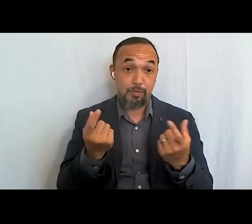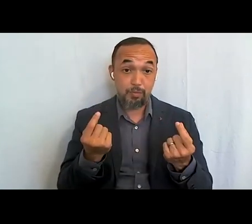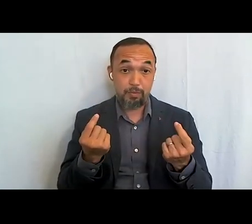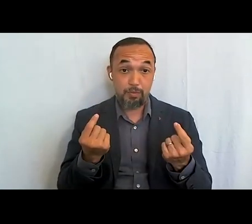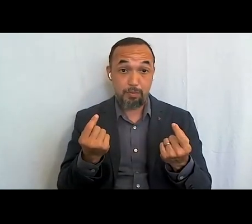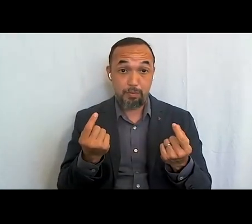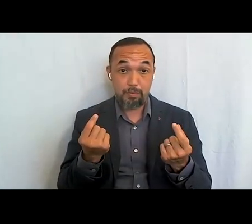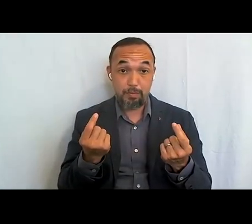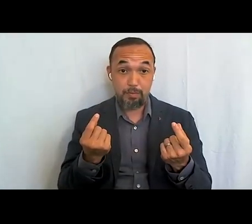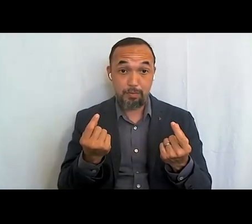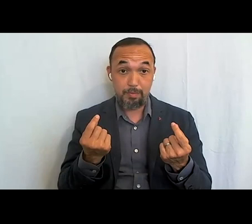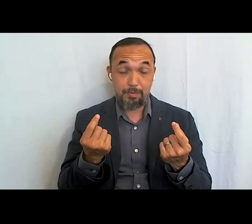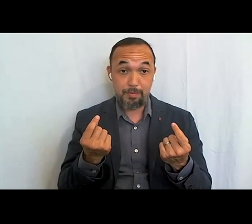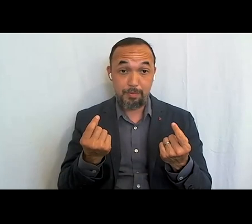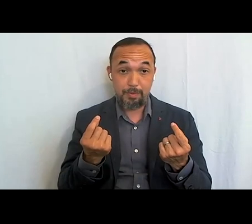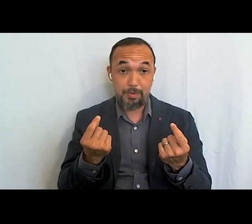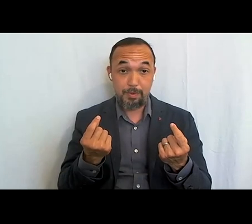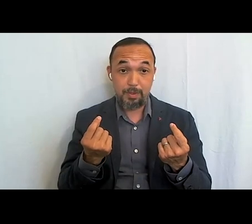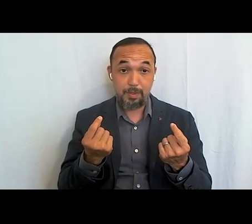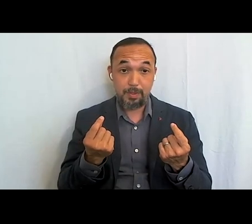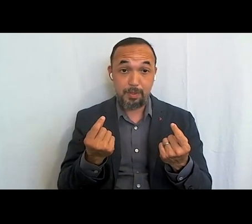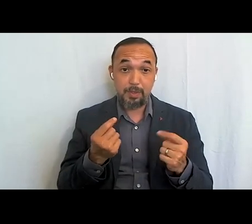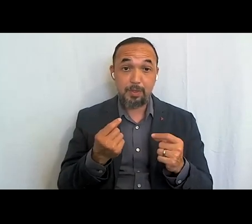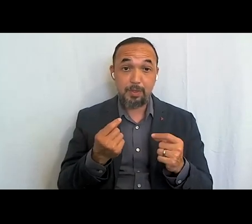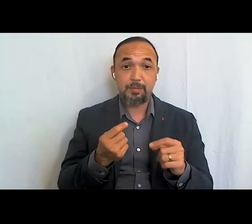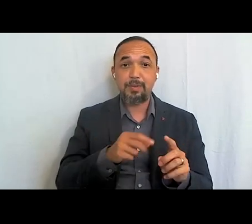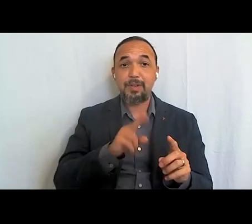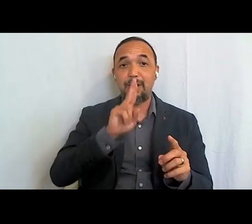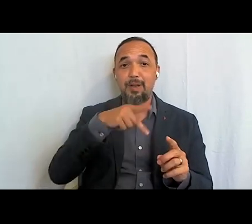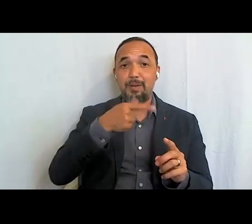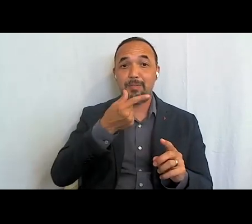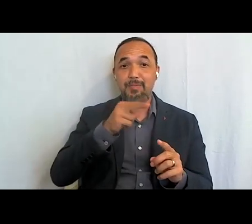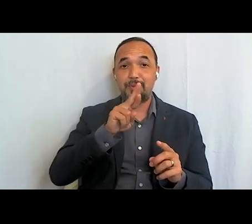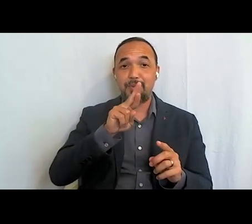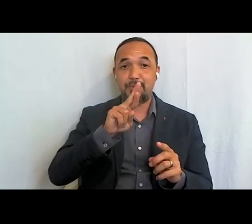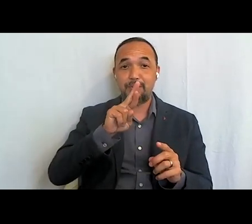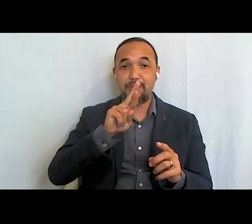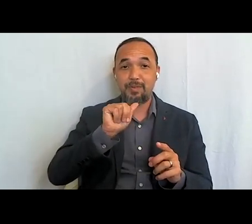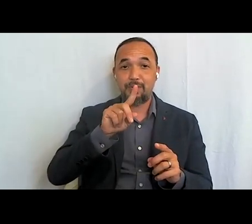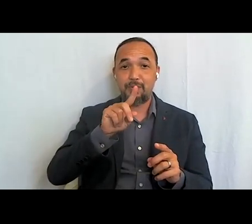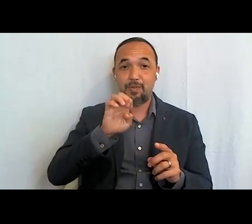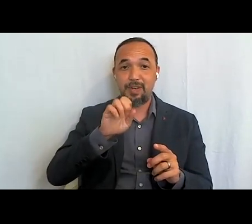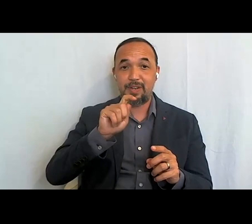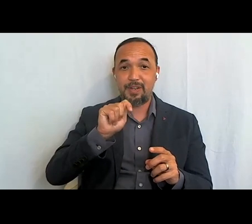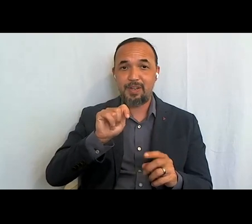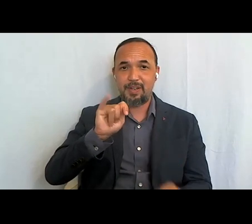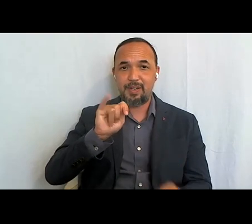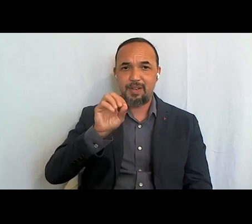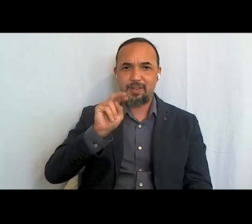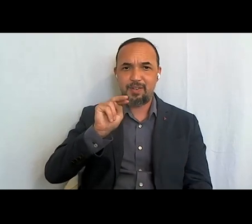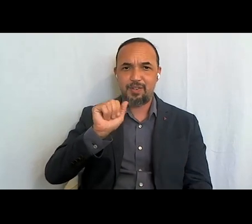what I want to do is a little thing I like to call upgradeionary. I want to see how upgradeionary.